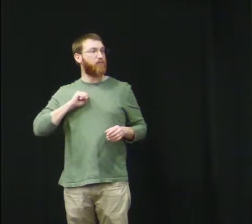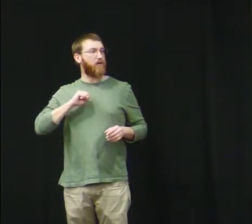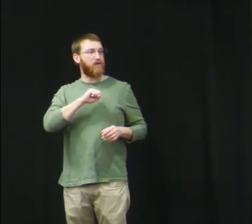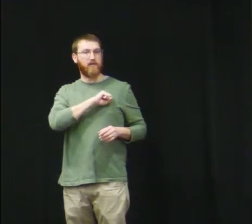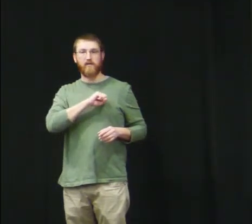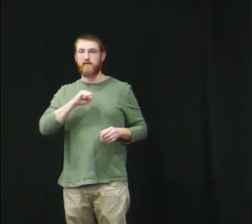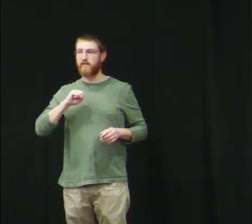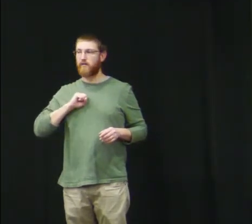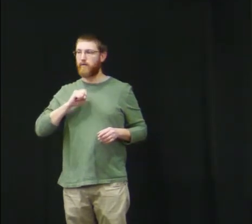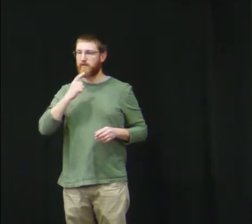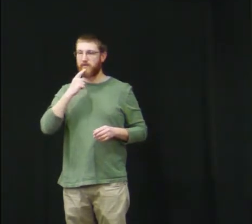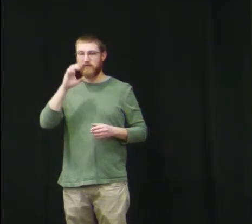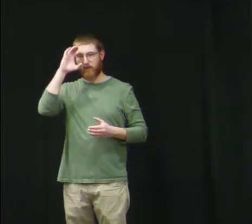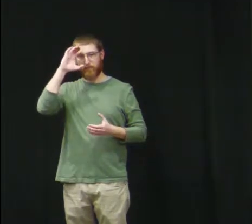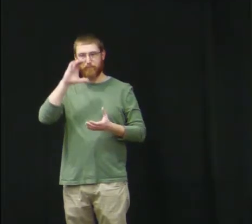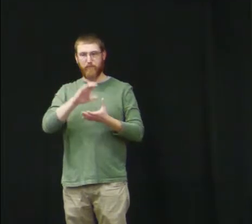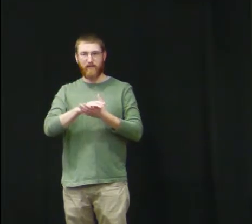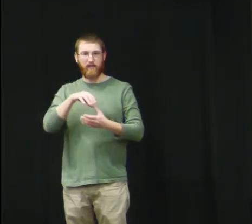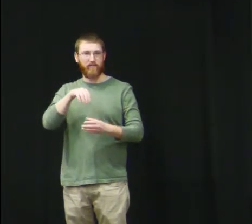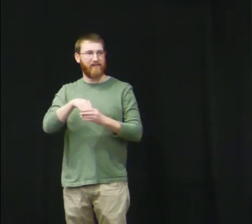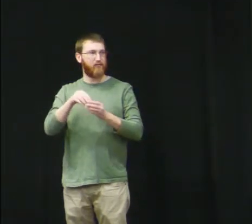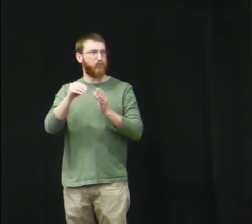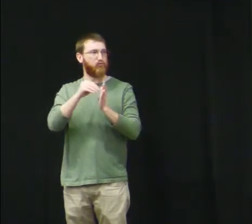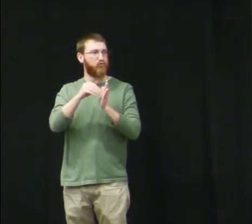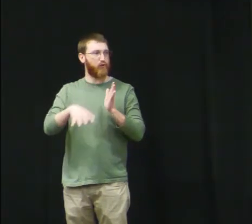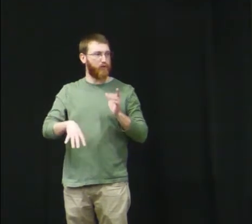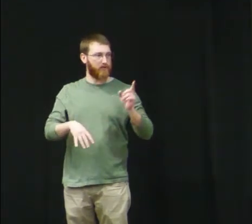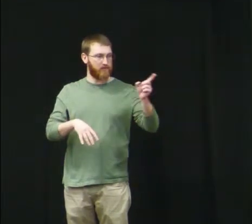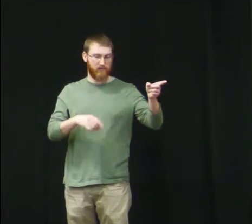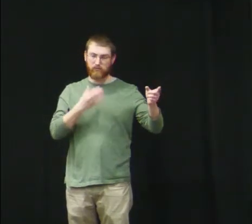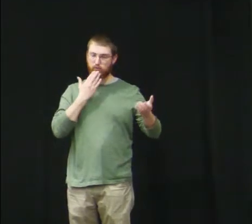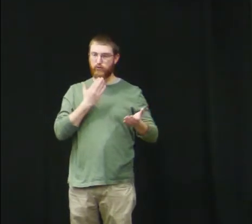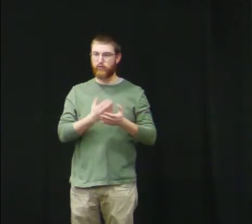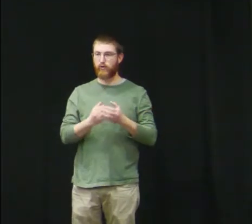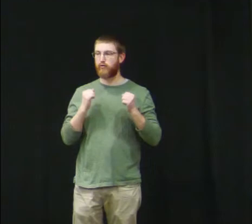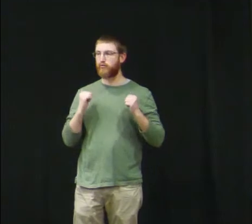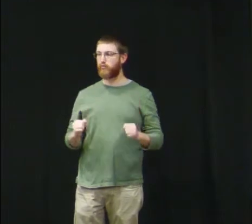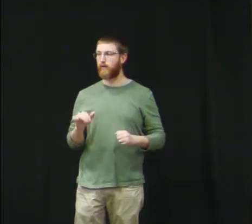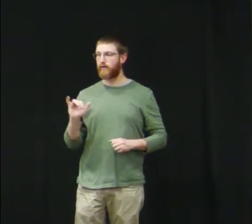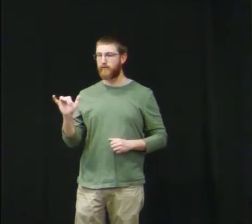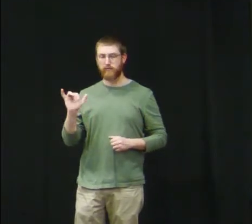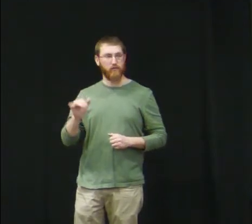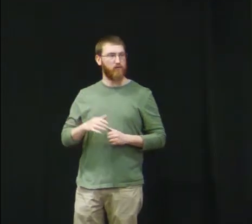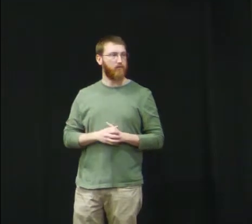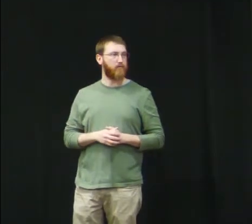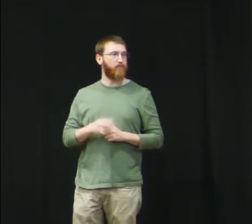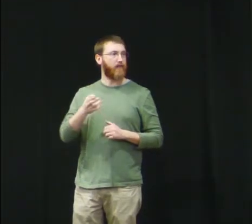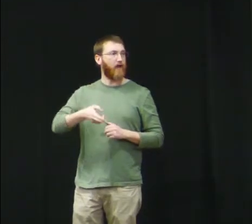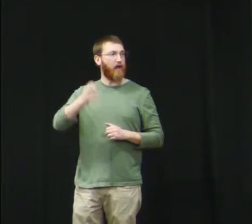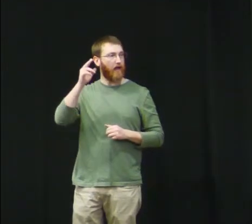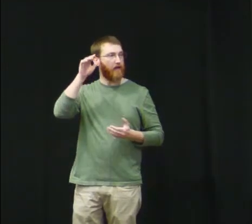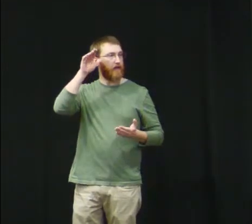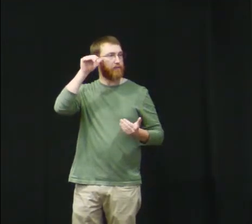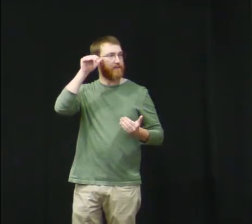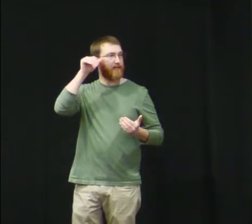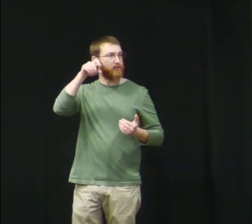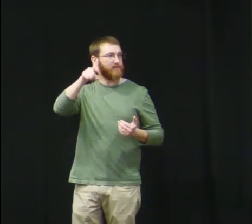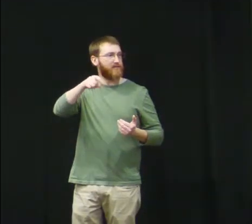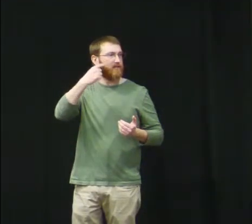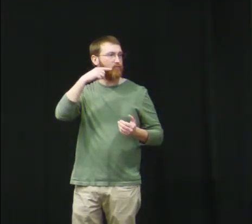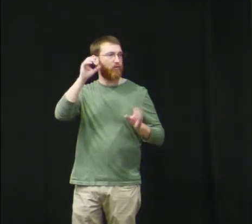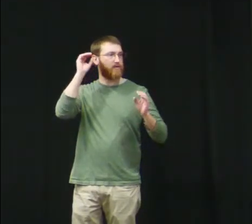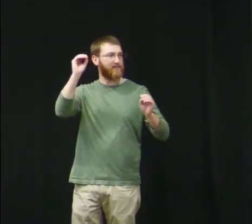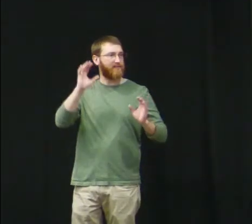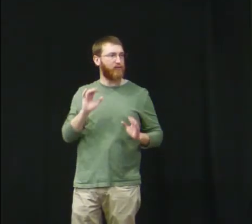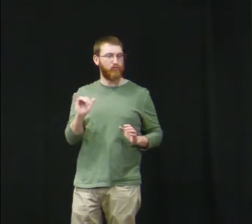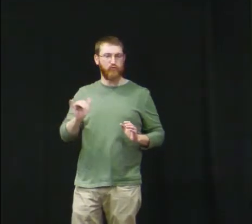What's that? She believes in her kids. That's a strength. High expectations is needed for teachers. That is a